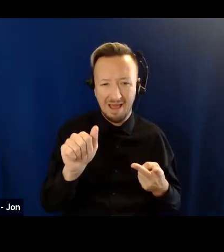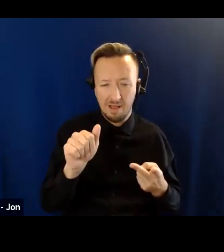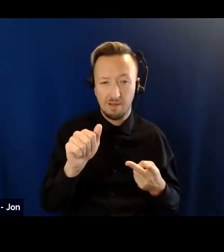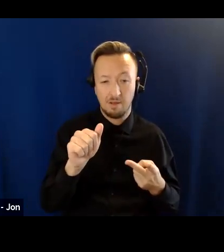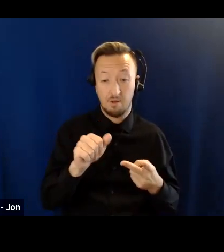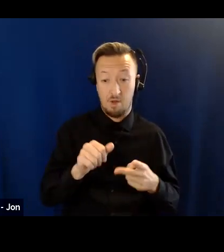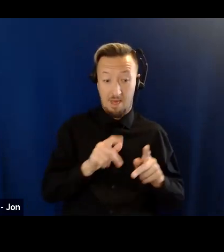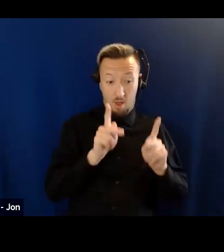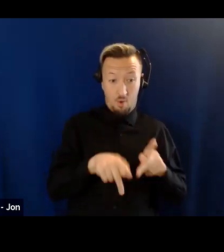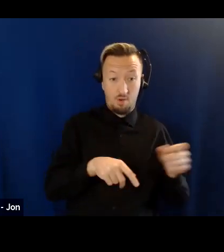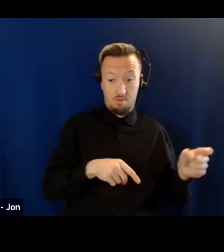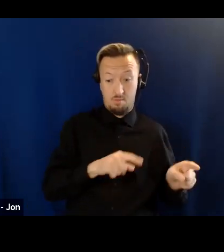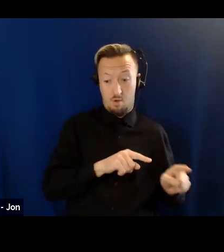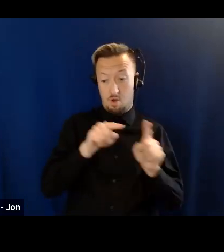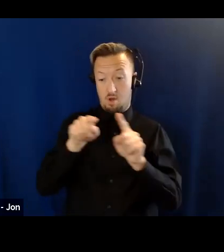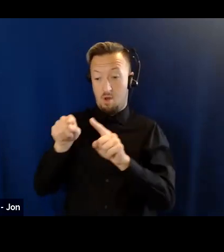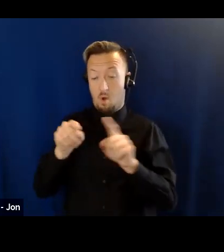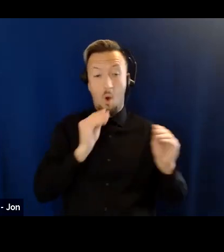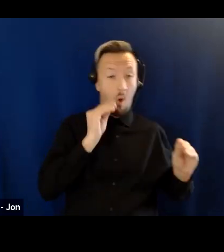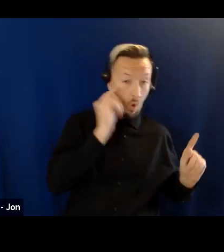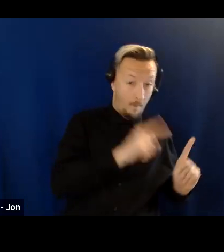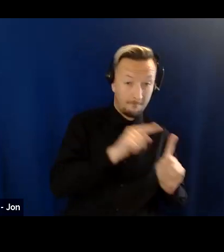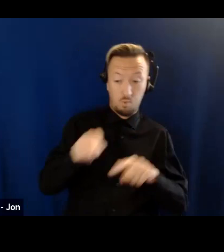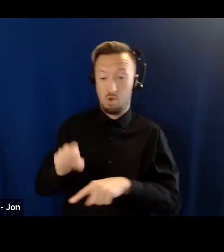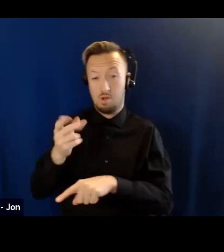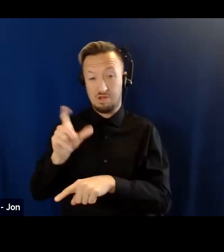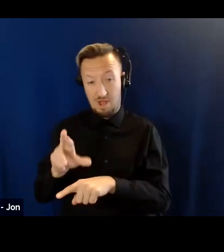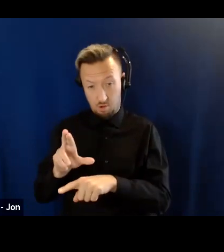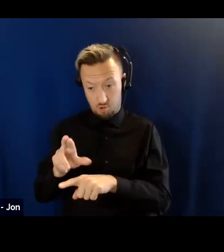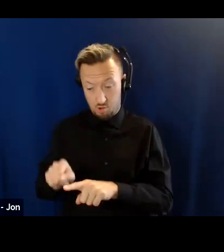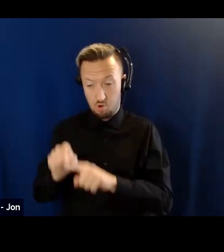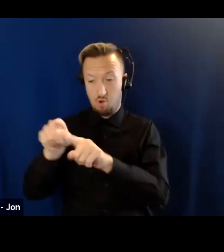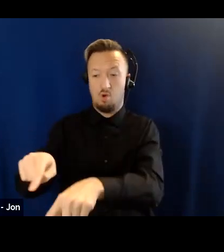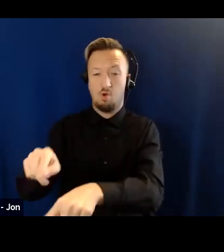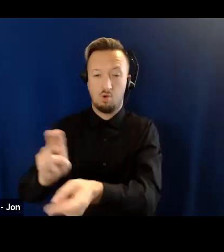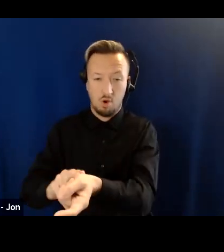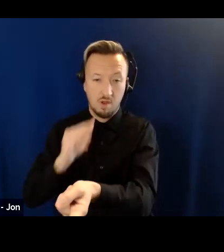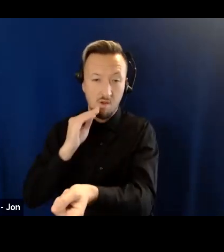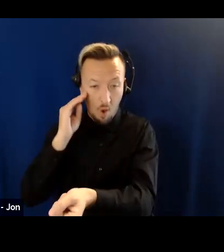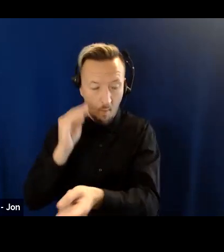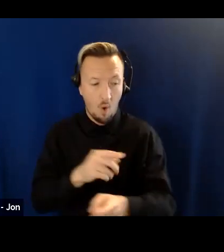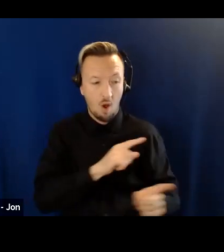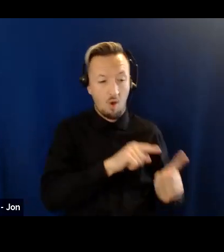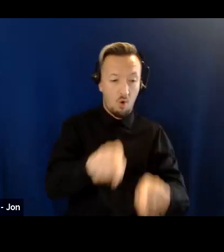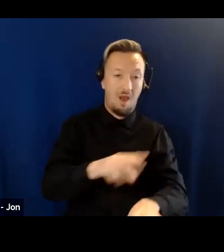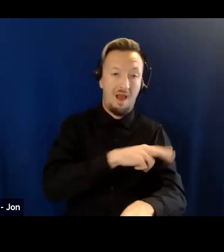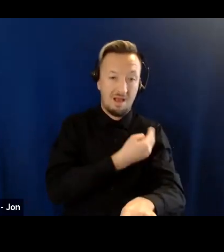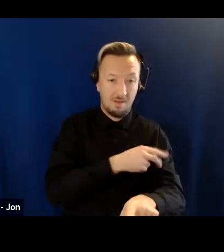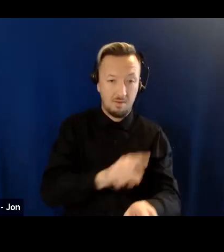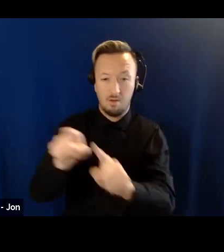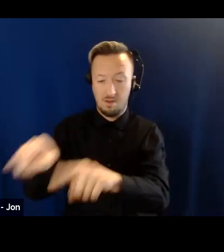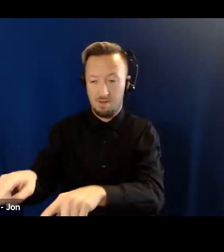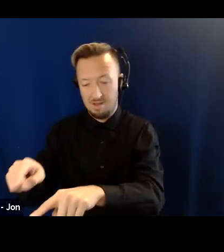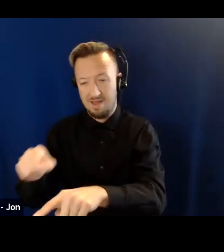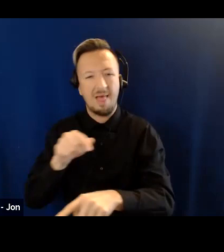a shelter to a nursing home. Here's a person who's going from a hospital to a nursing home during the disaster. That is simply not